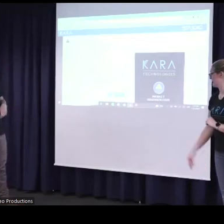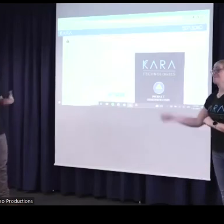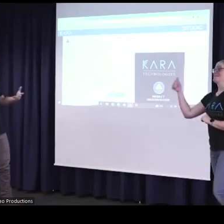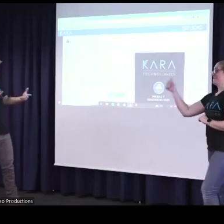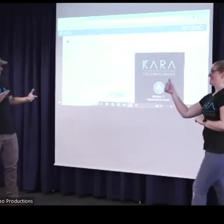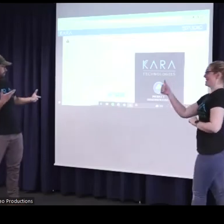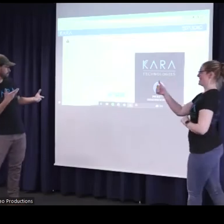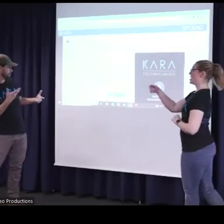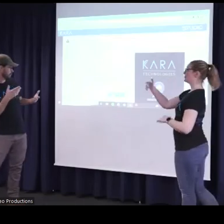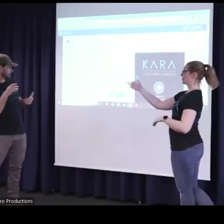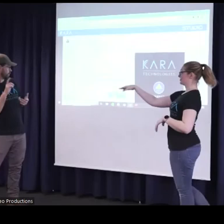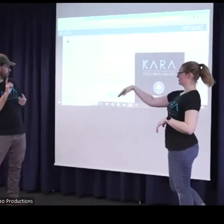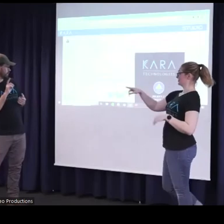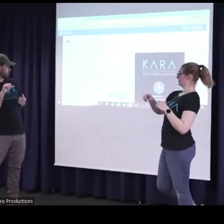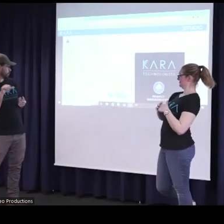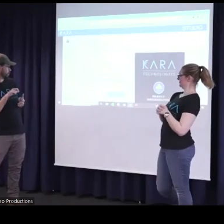Okay, the action.